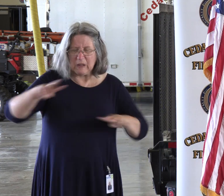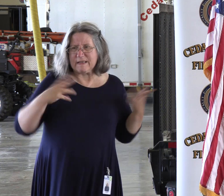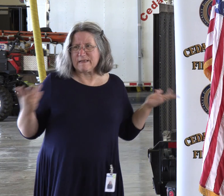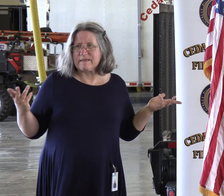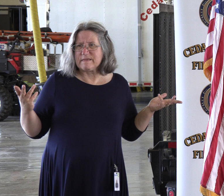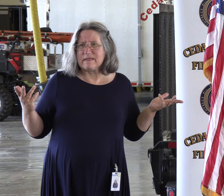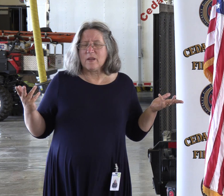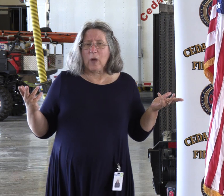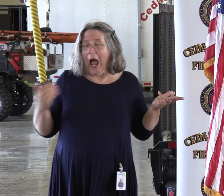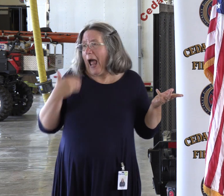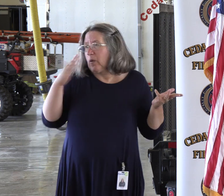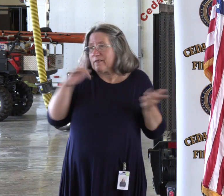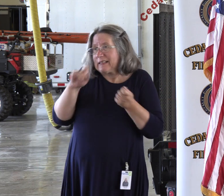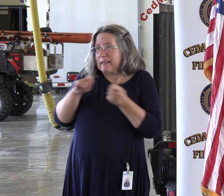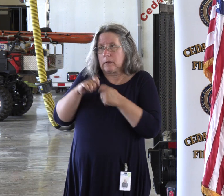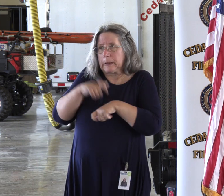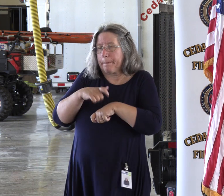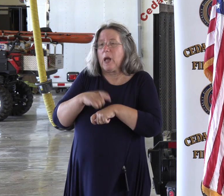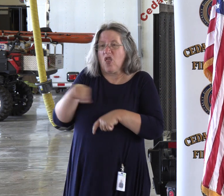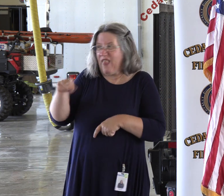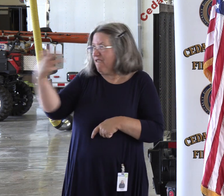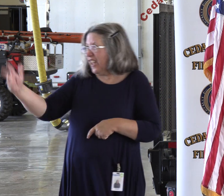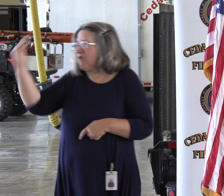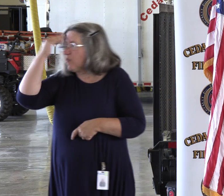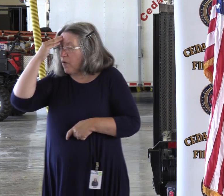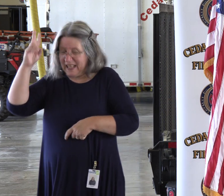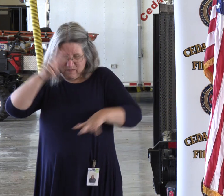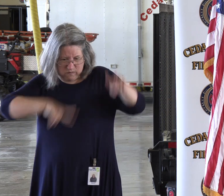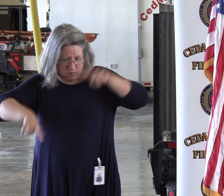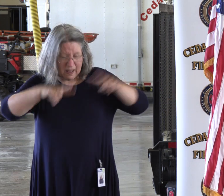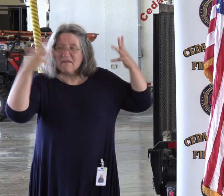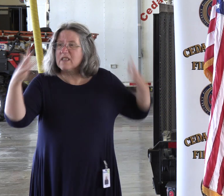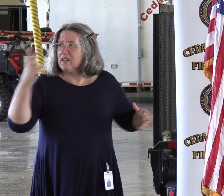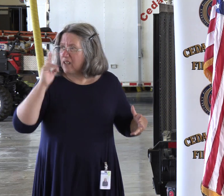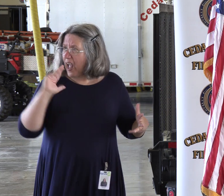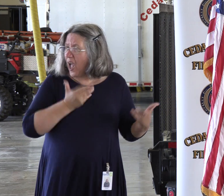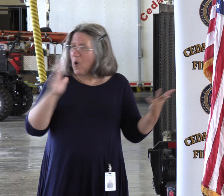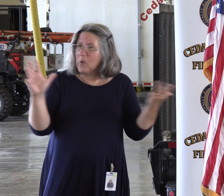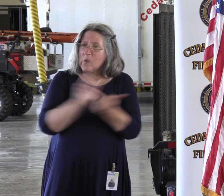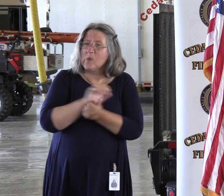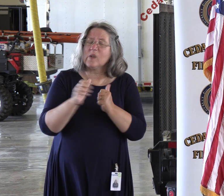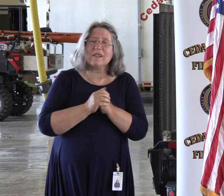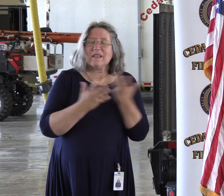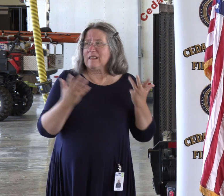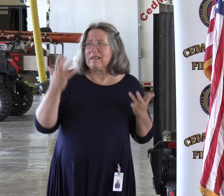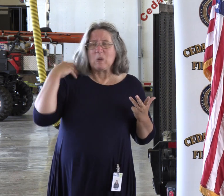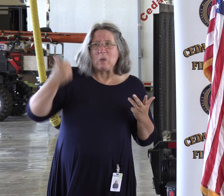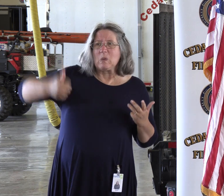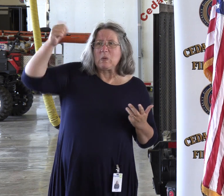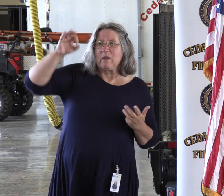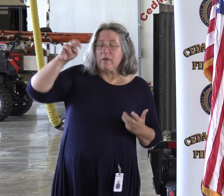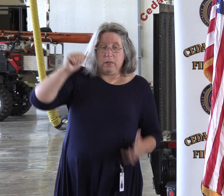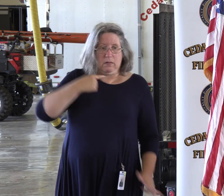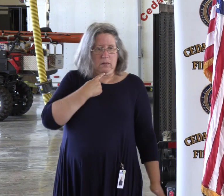a definitive time period, but they know, and they've been here and seen this disaster. The head of FEMA said he's never